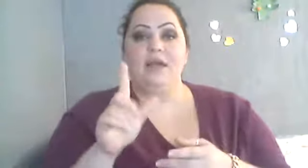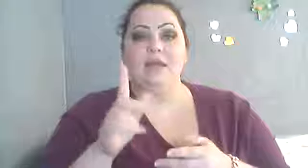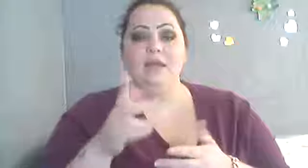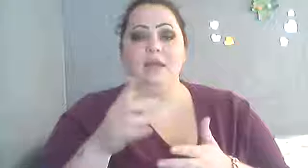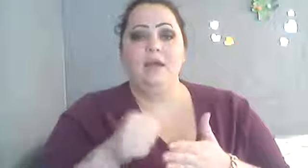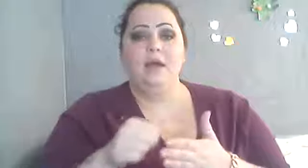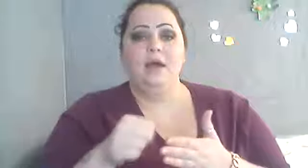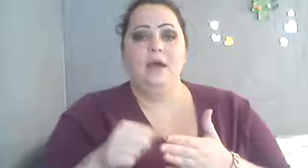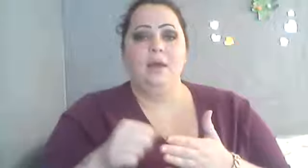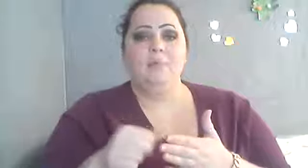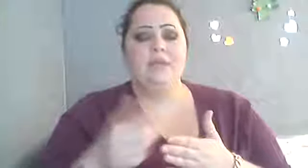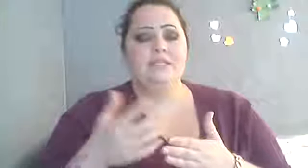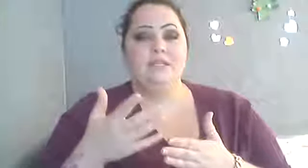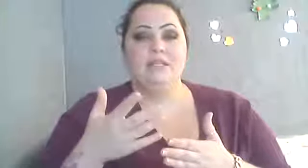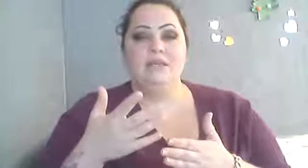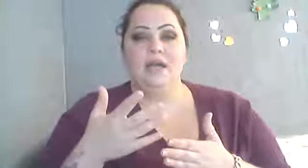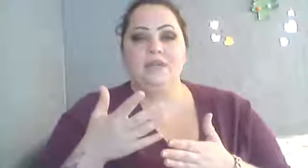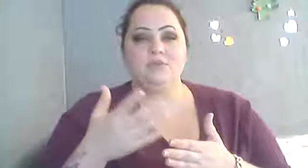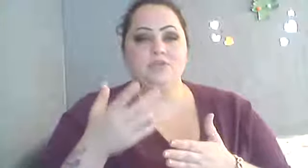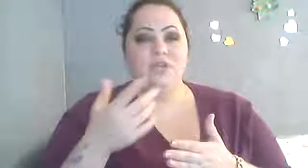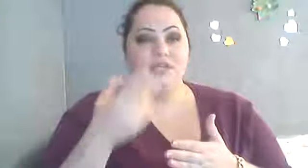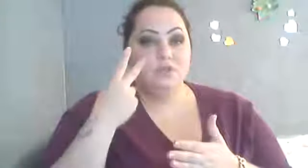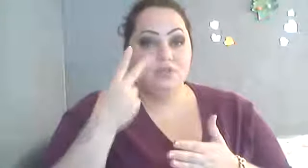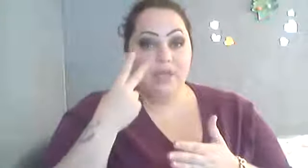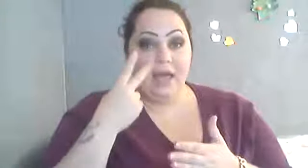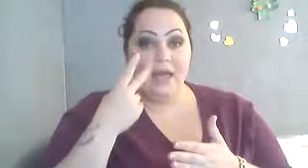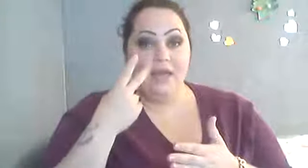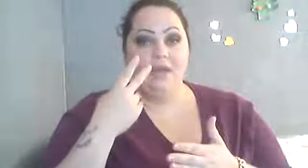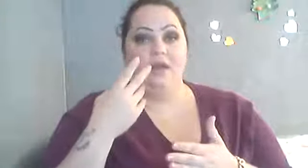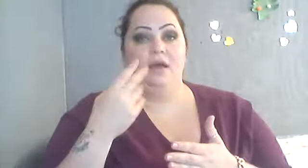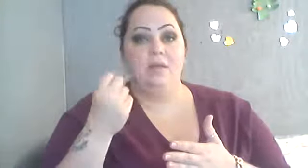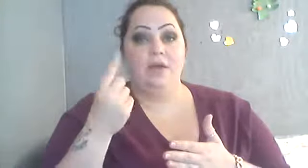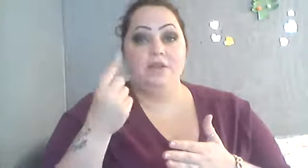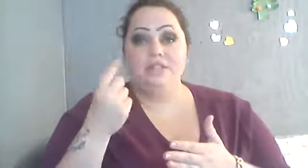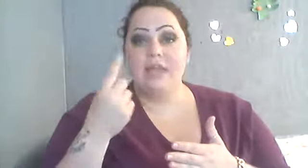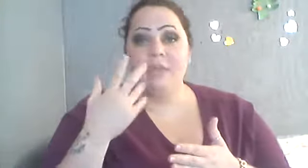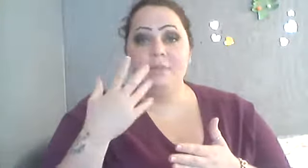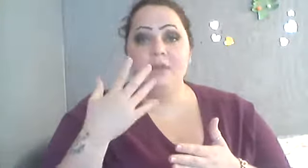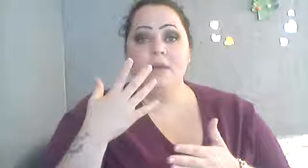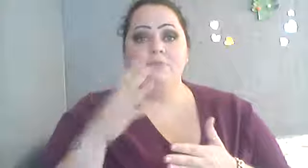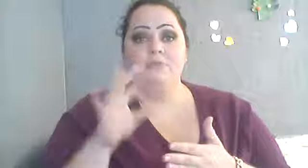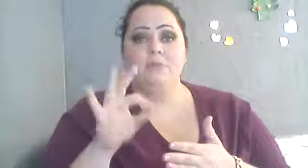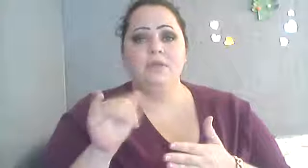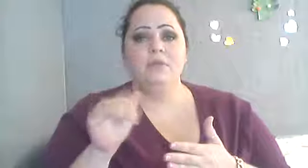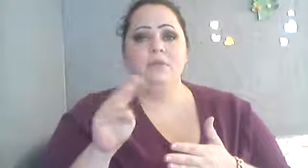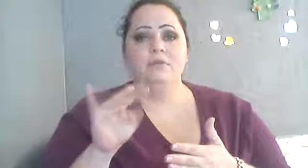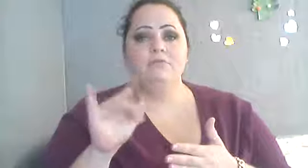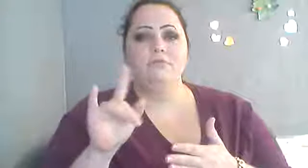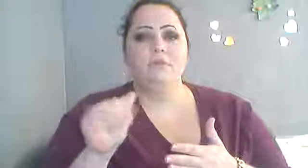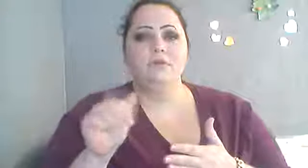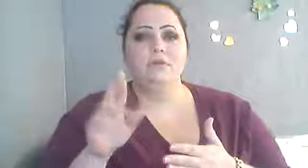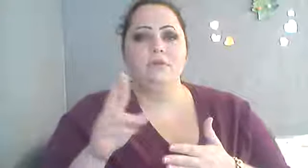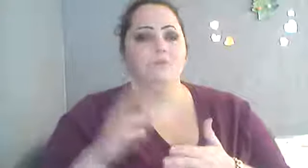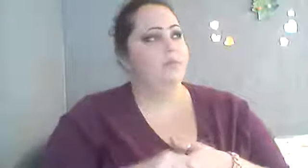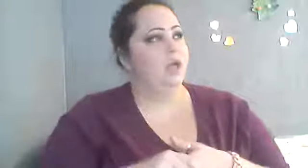packet. Basically, I just want you guys to look at it, understand it, become familiar.